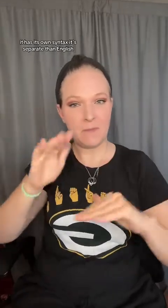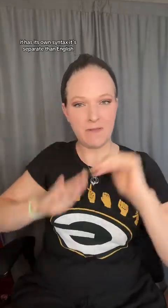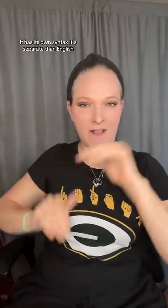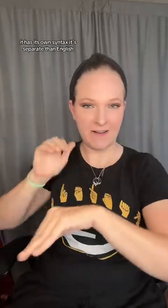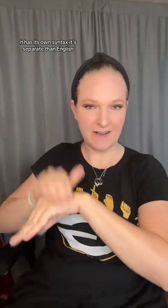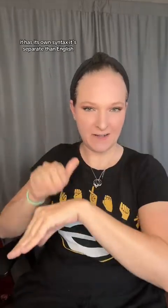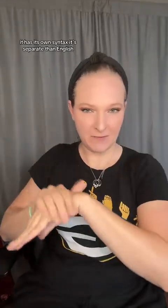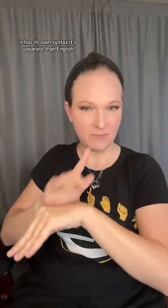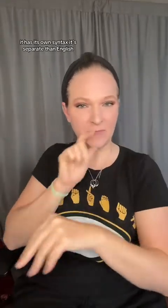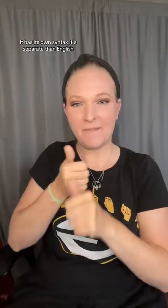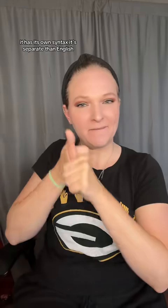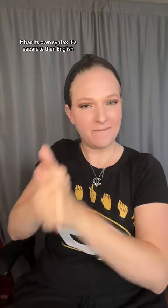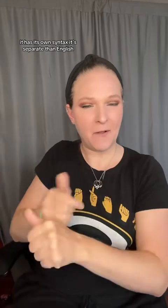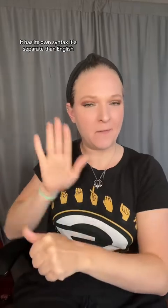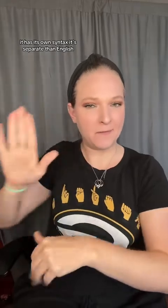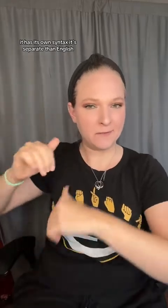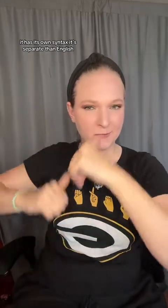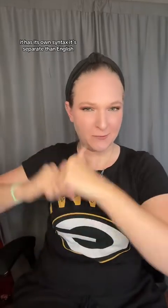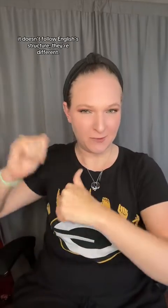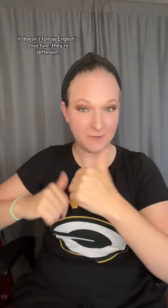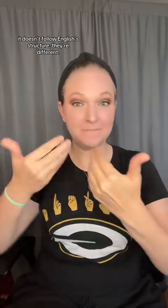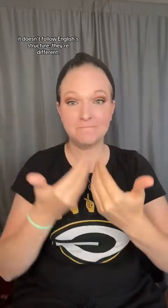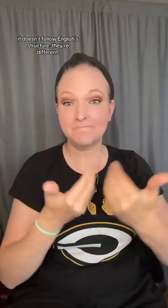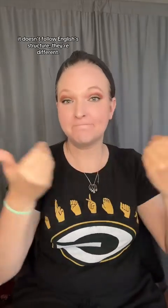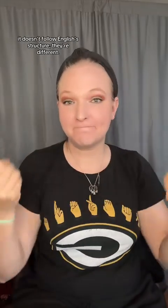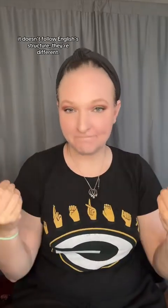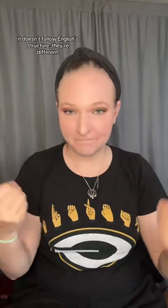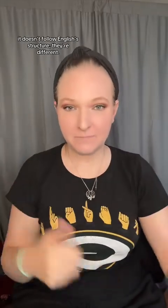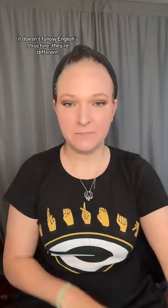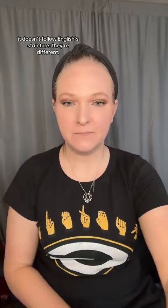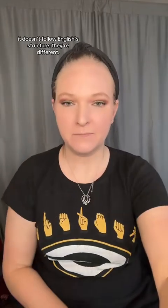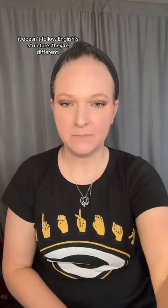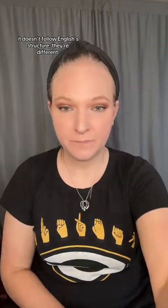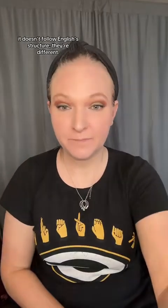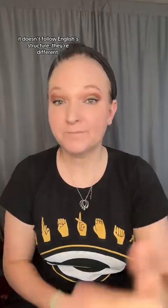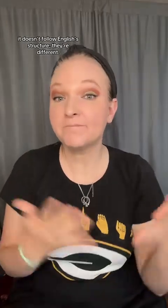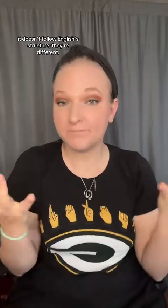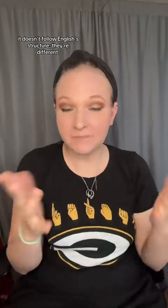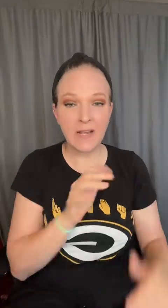syntax. It's separate than English. It doesn't follow English's structure. They're different.